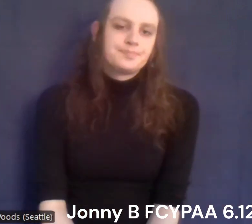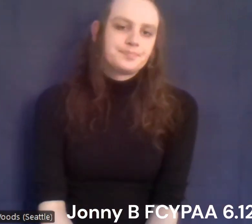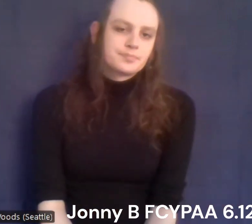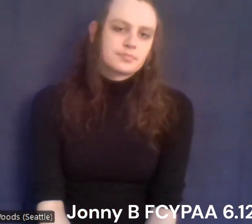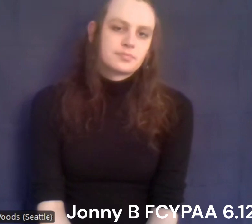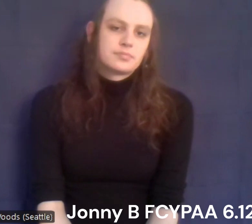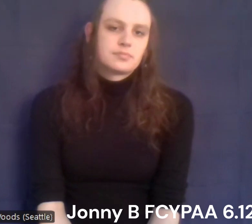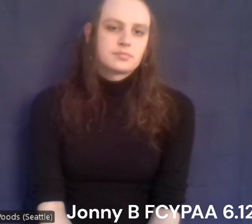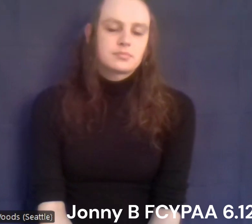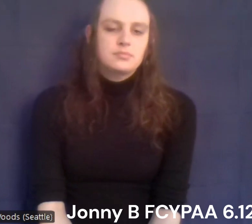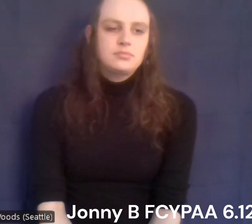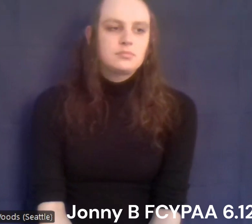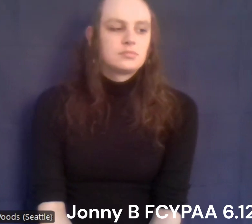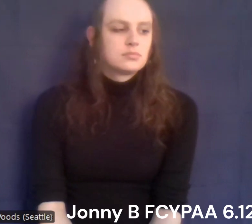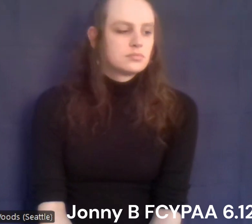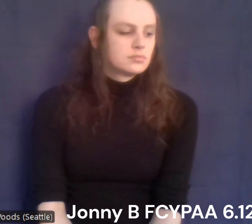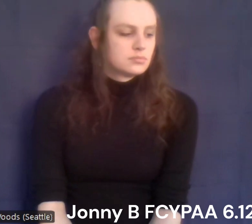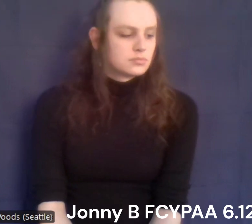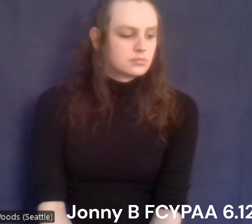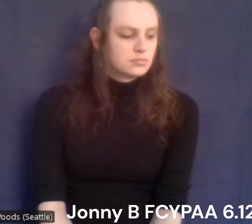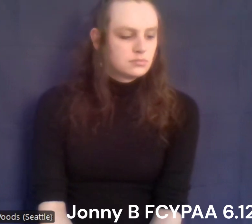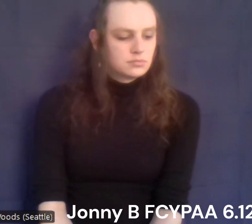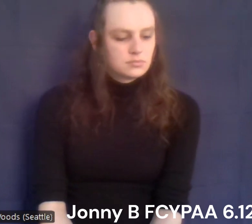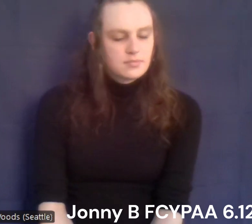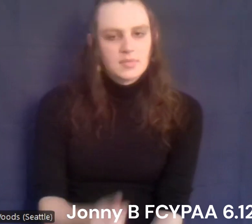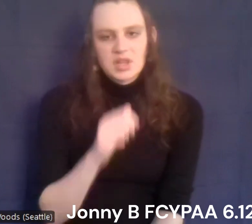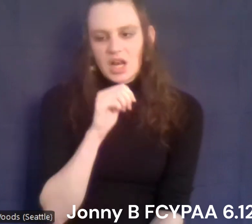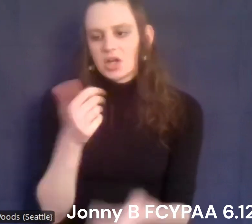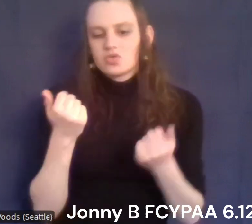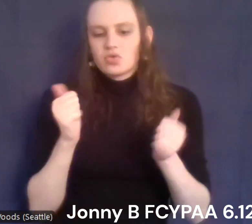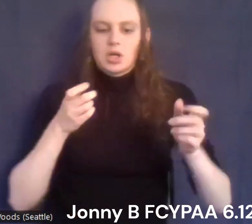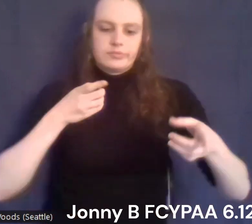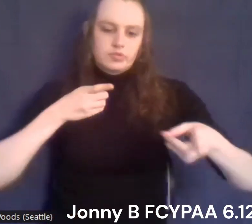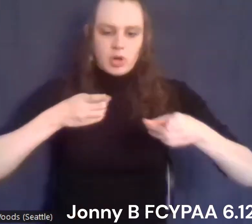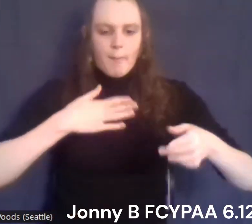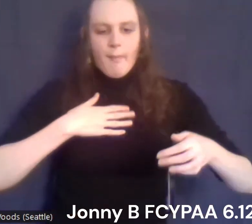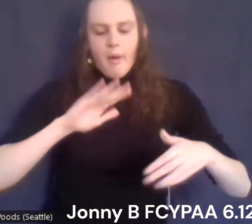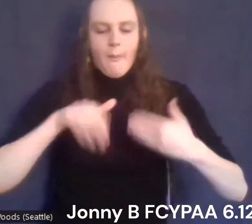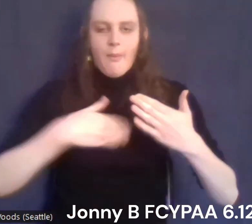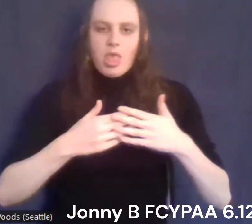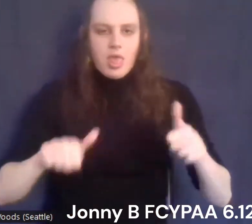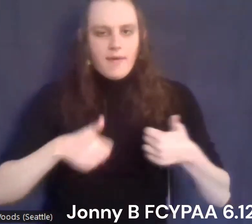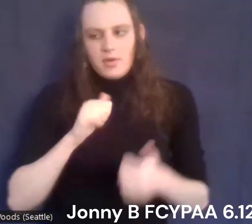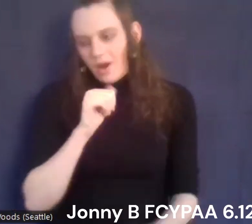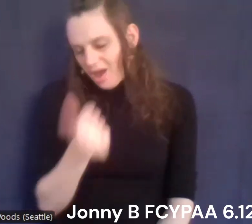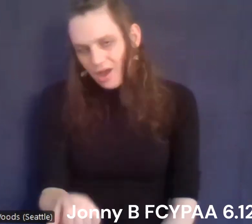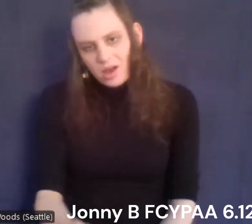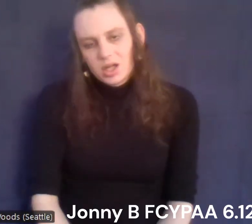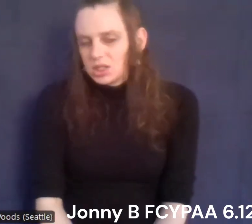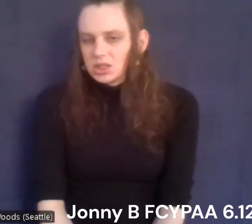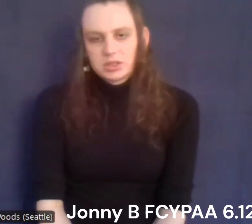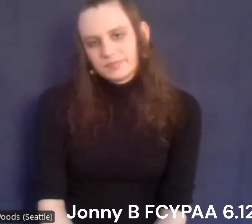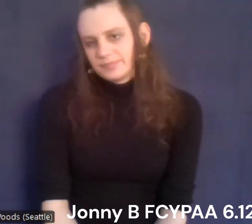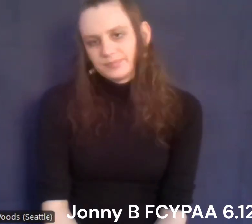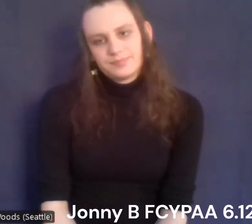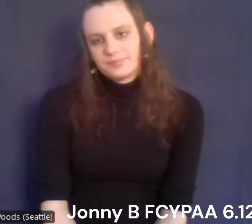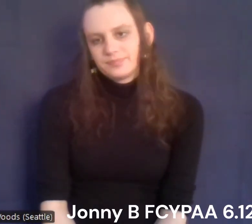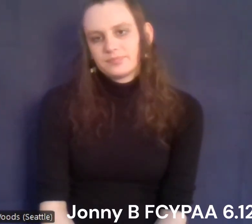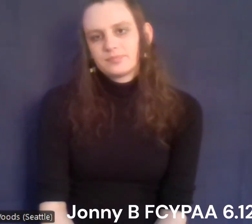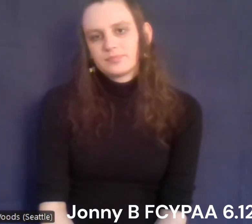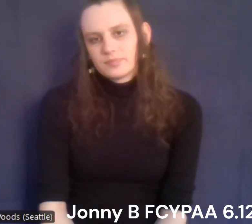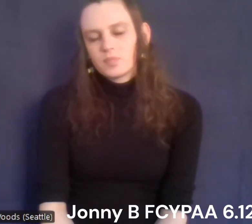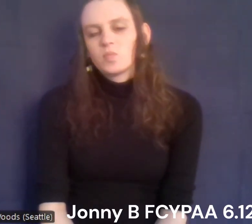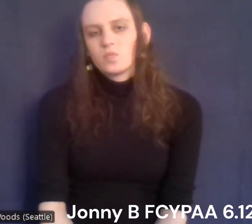stop trying to be the director. And yeah, that's very